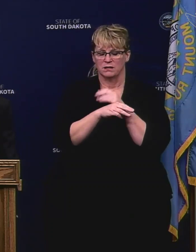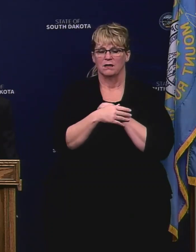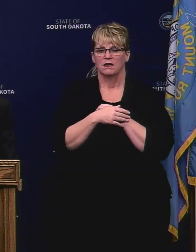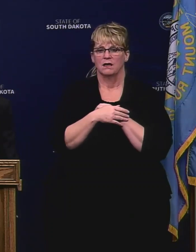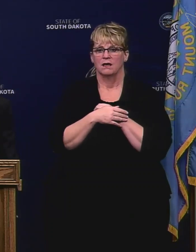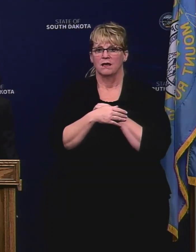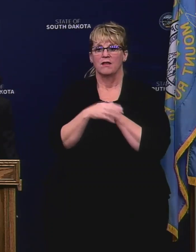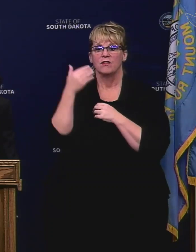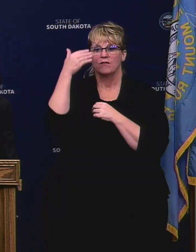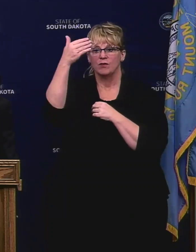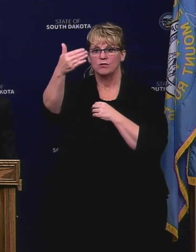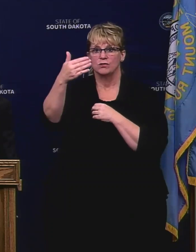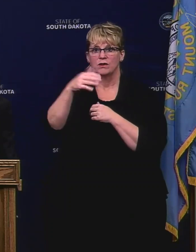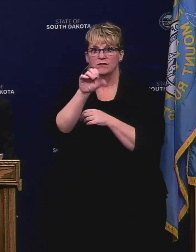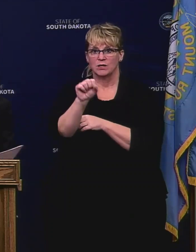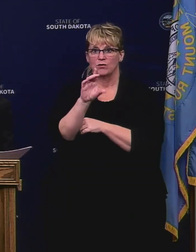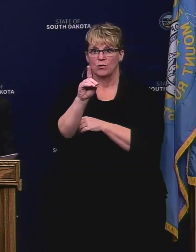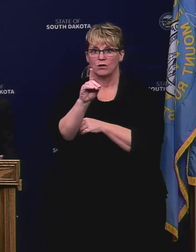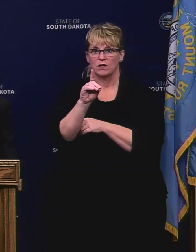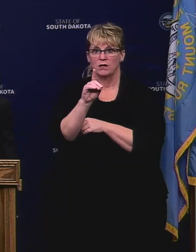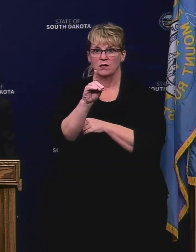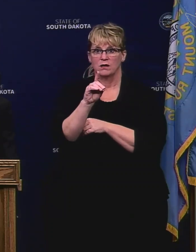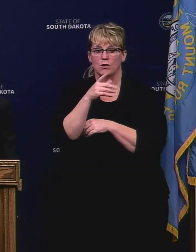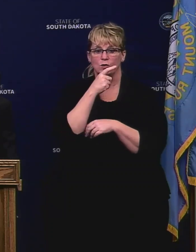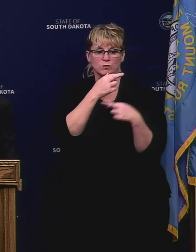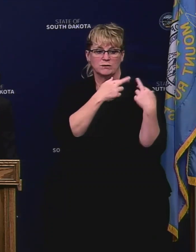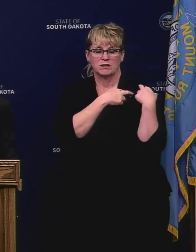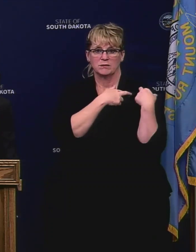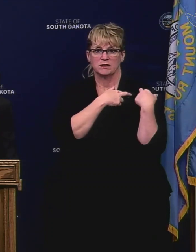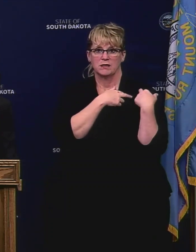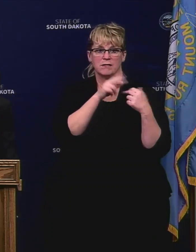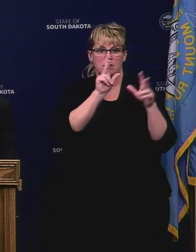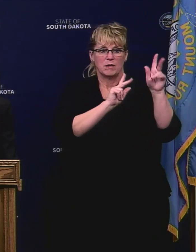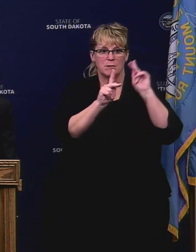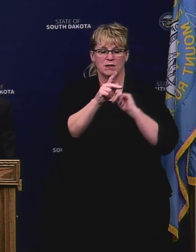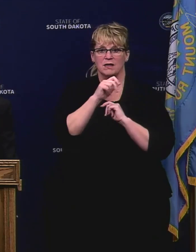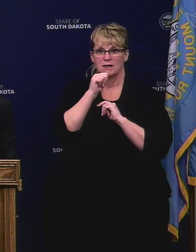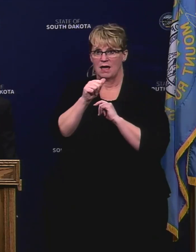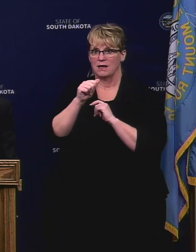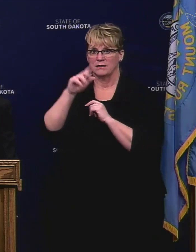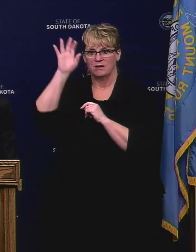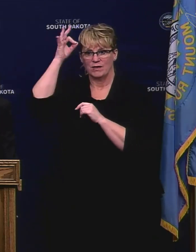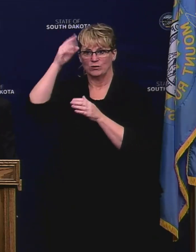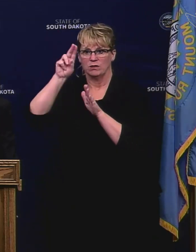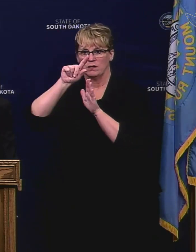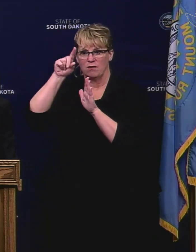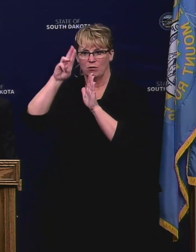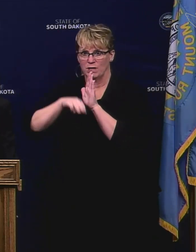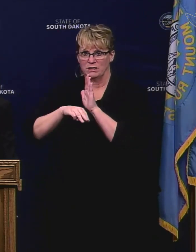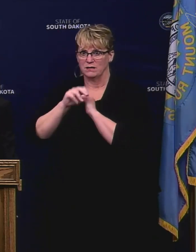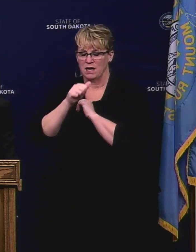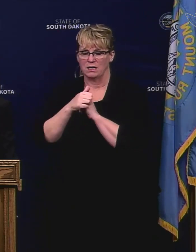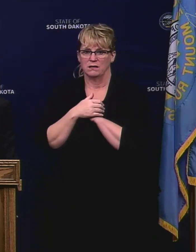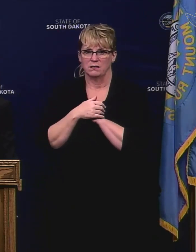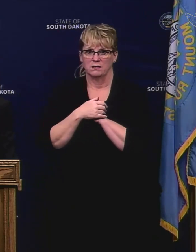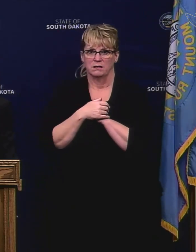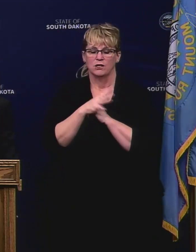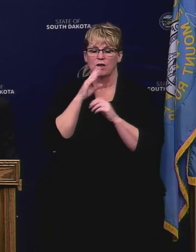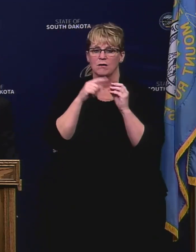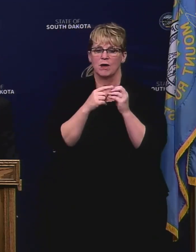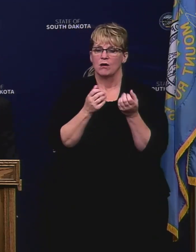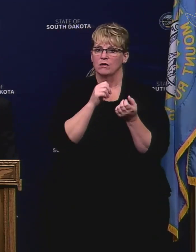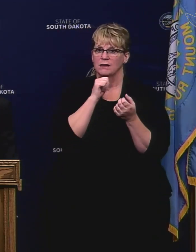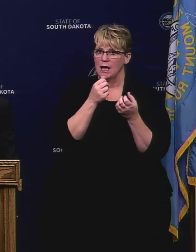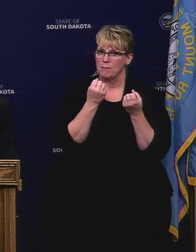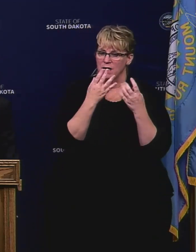going to be in the hands of the people, not the government, and dictating to us what our programs should look like or how many there should be.